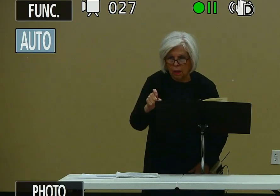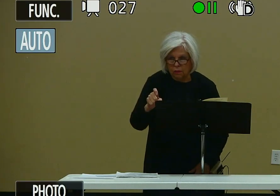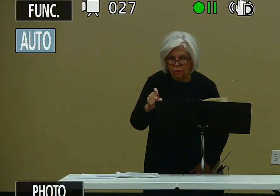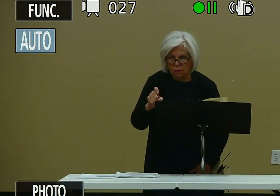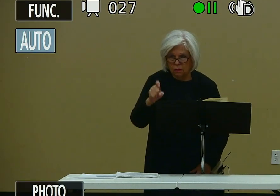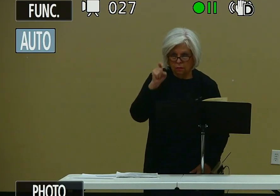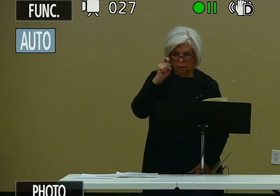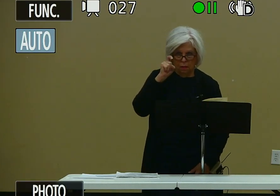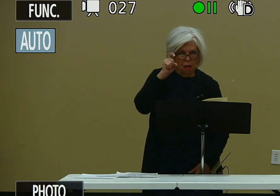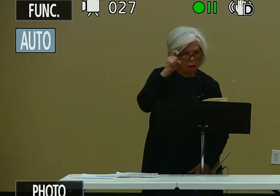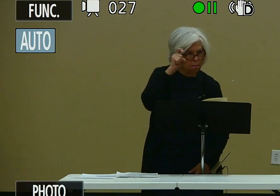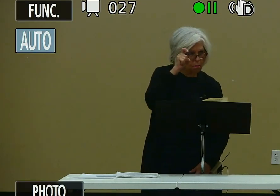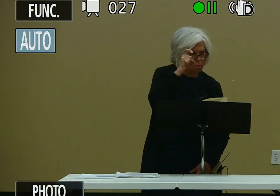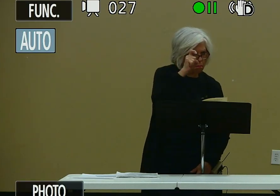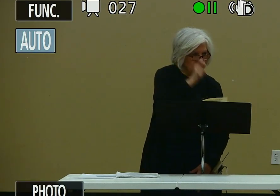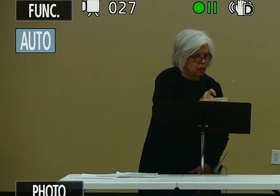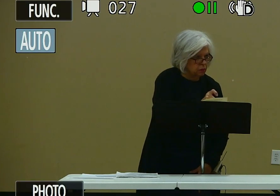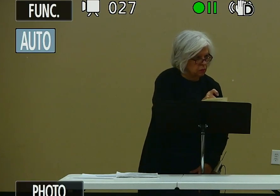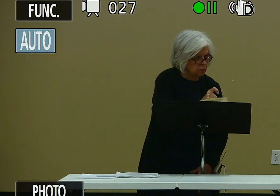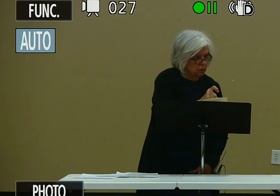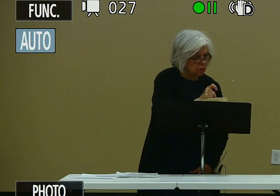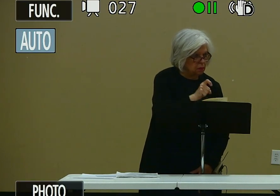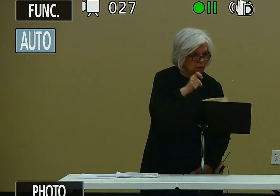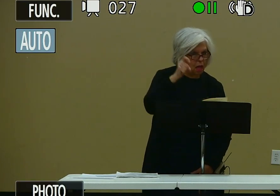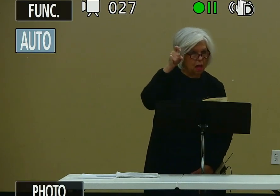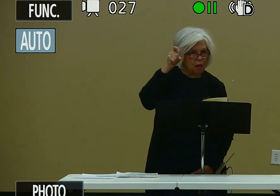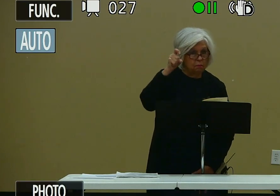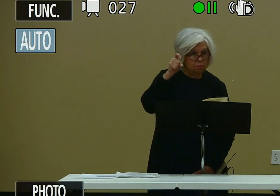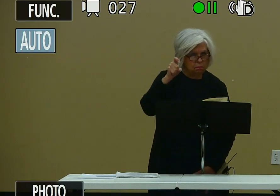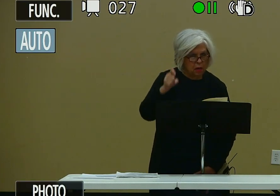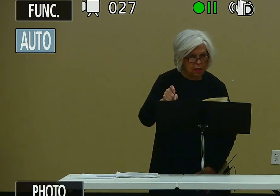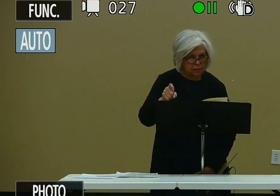must. Must. Must.